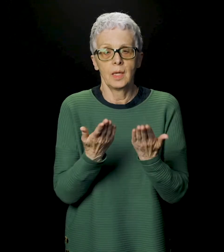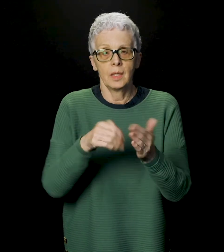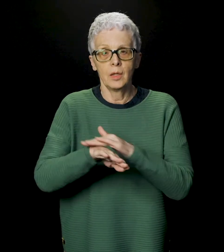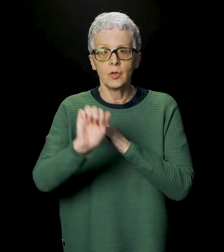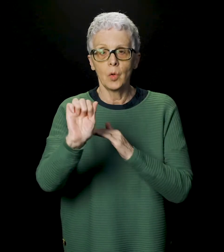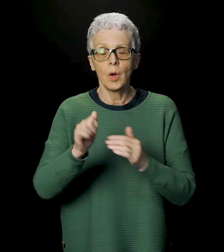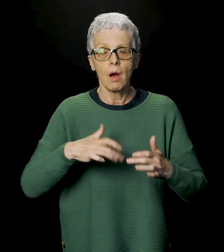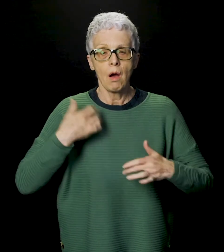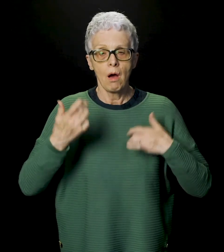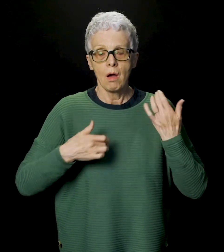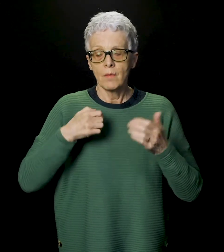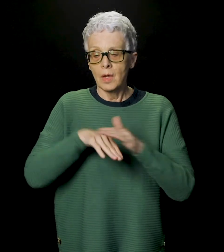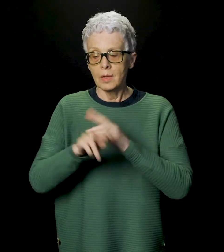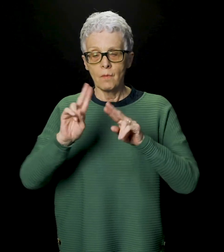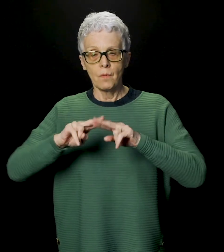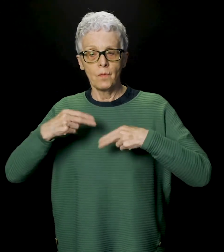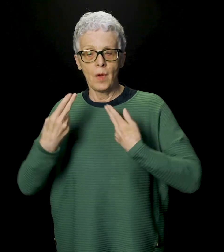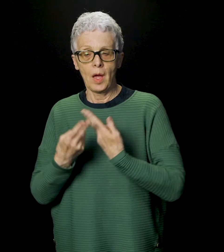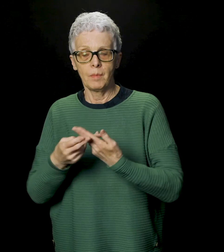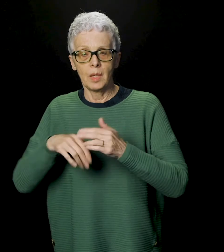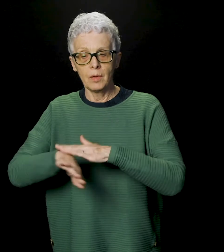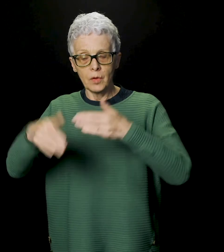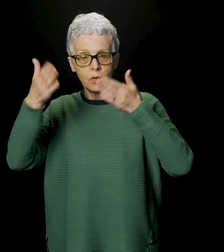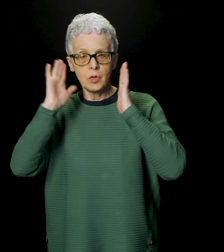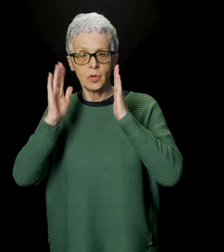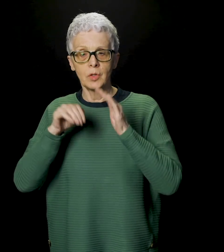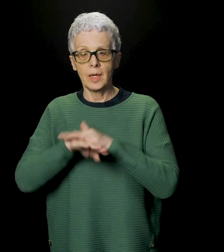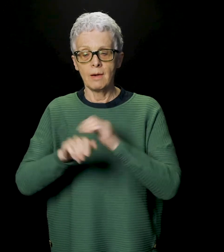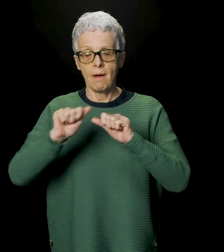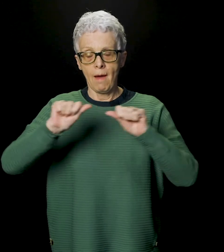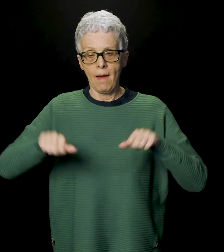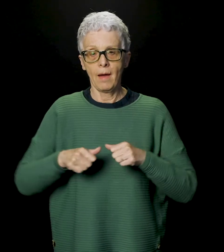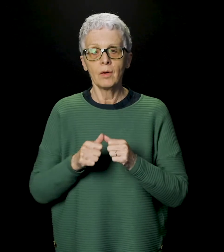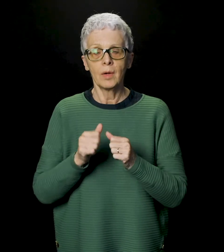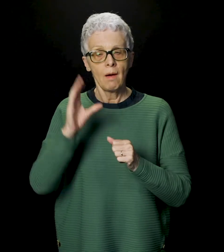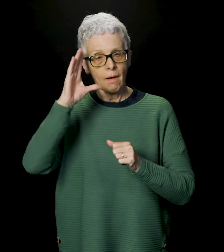in your family, in our church, in our land. Give praise to the Lord God.